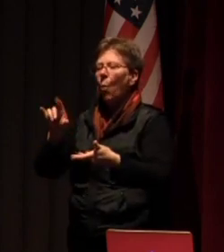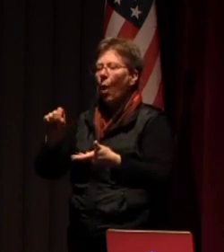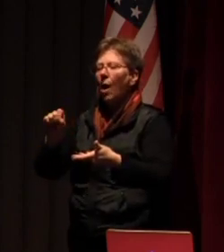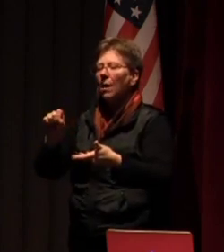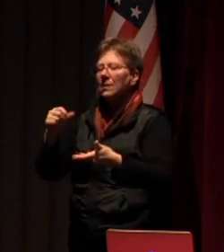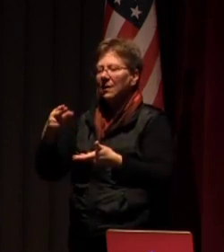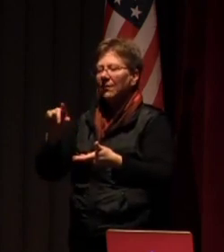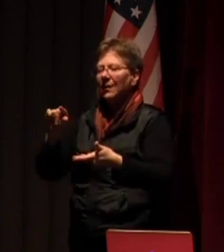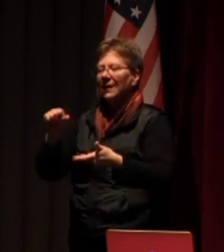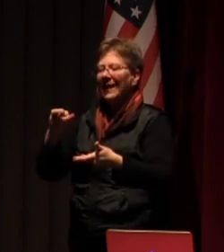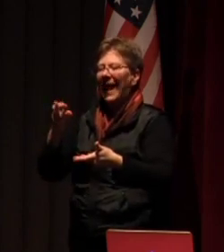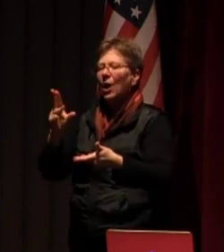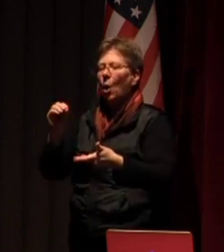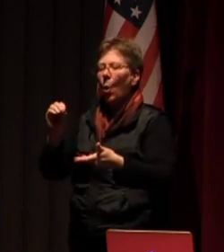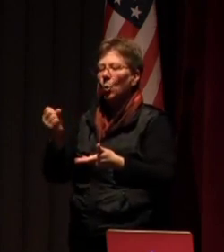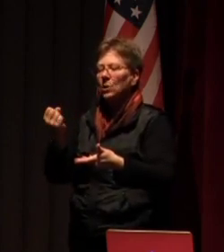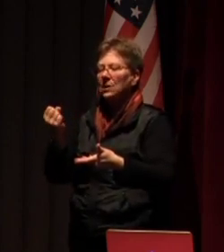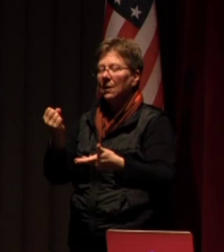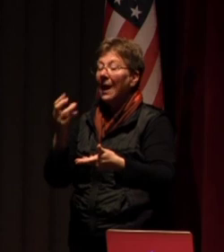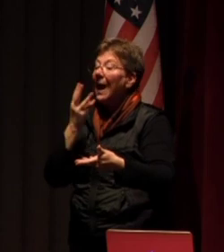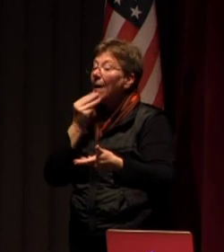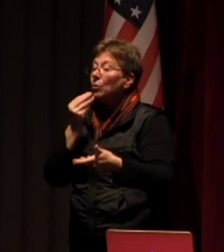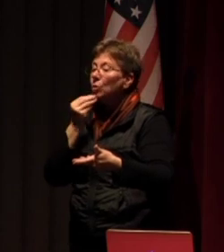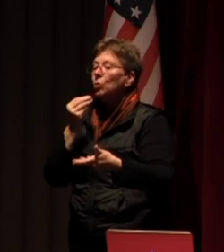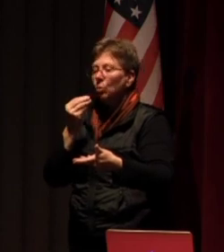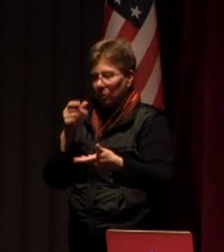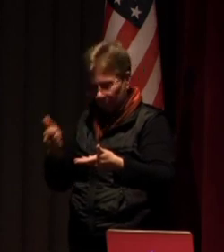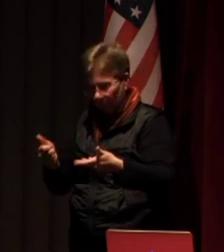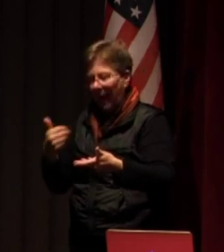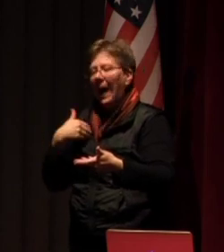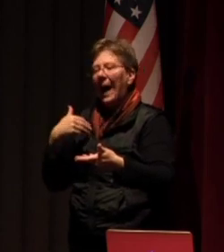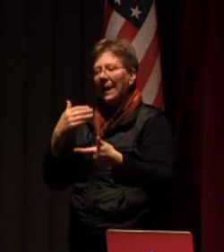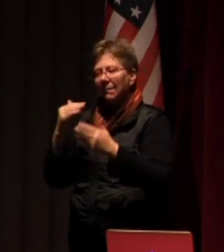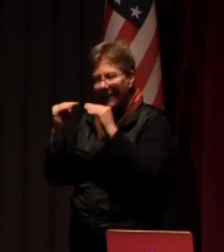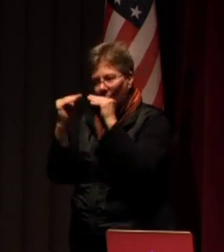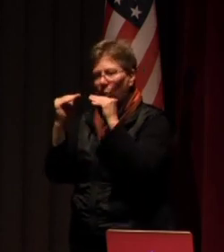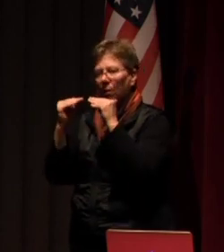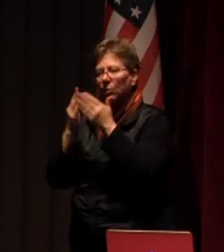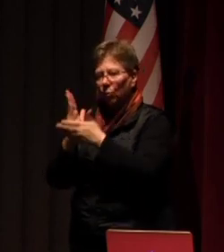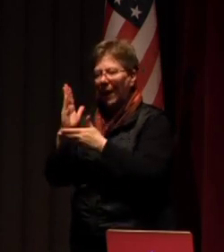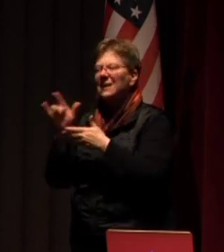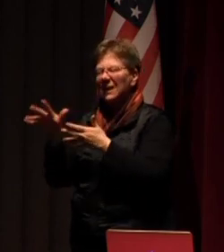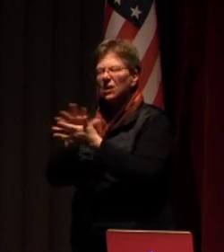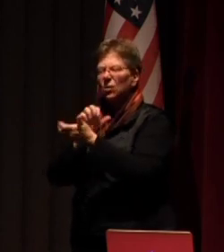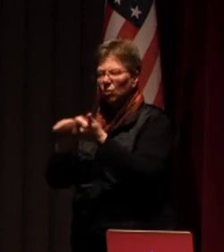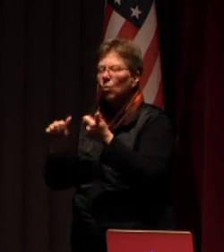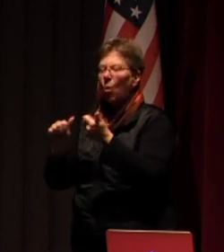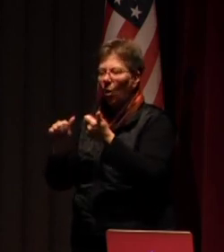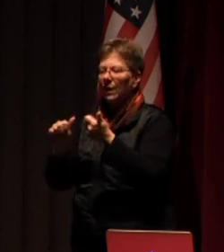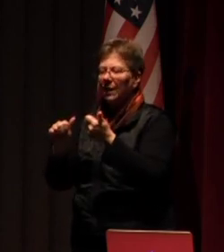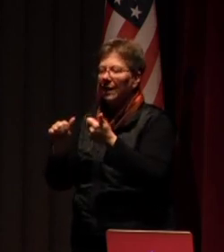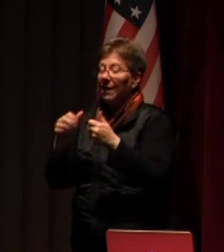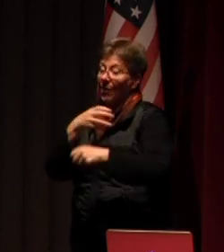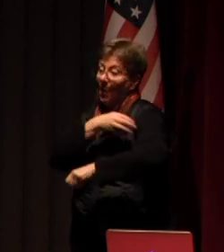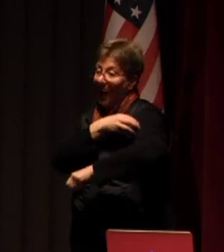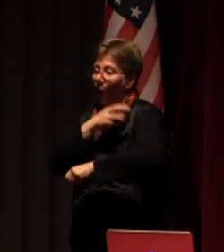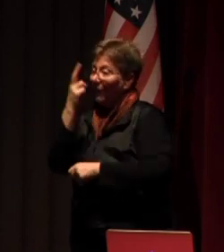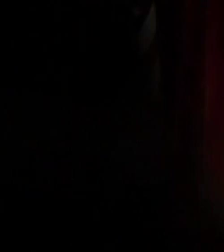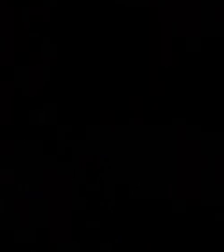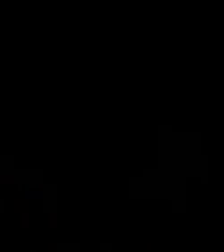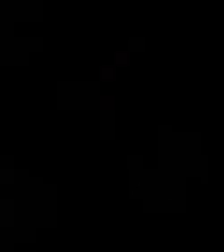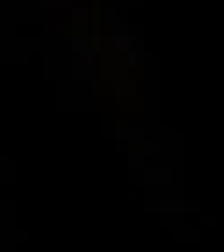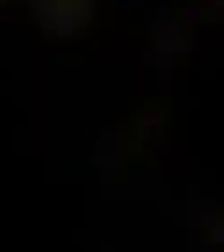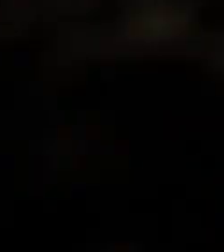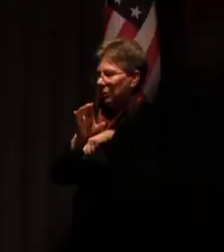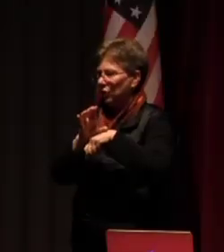to small ghettos found themselves granted equal rights. He helped to destroy the power of powerful Catholic institutions. So I think